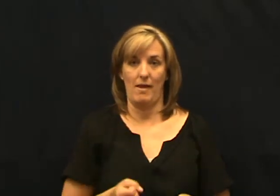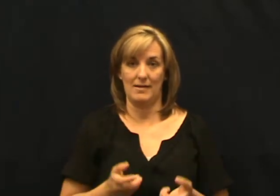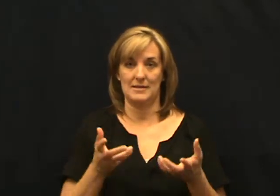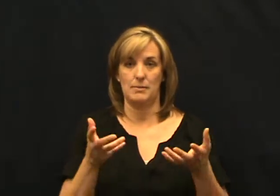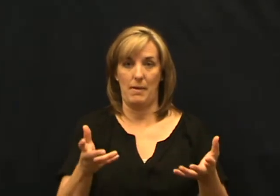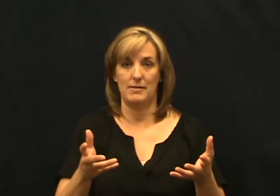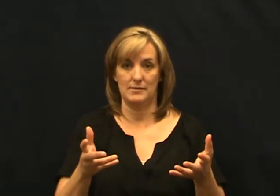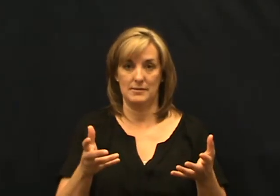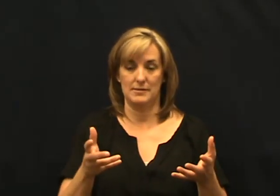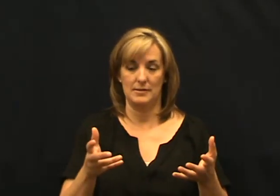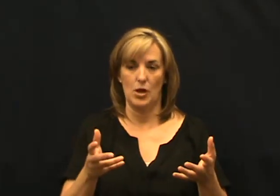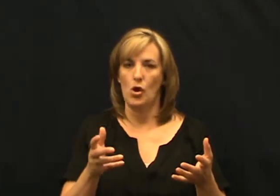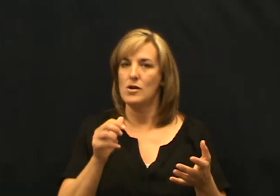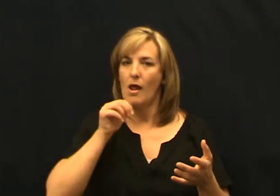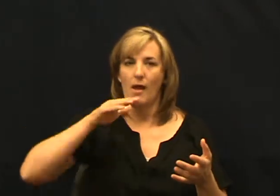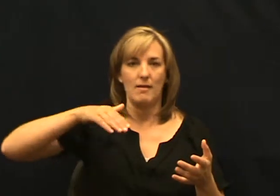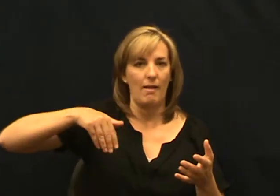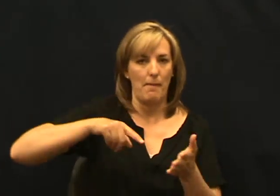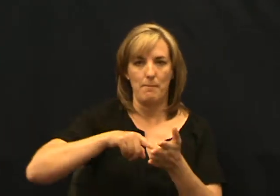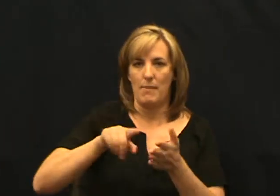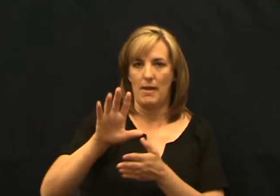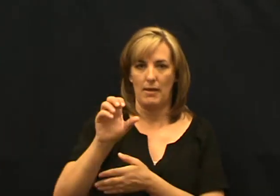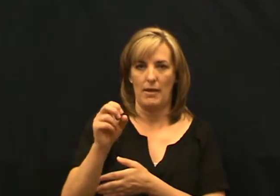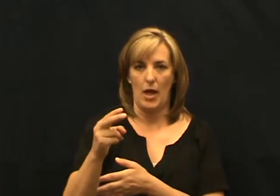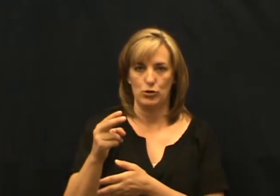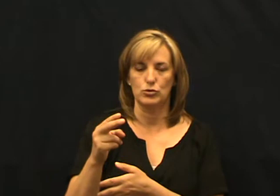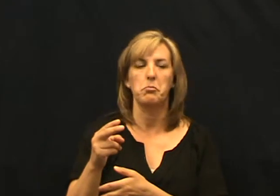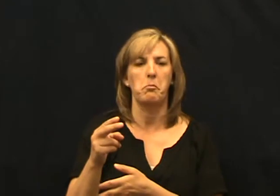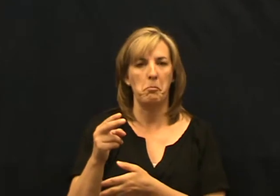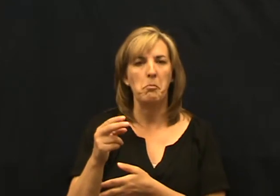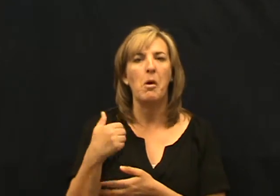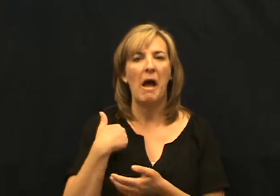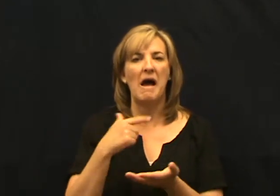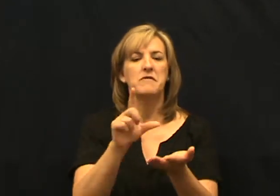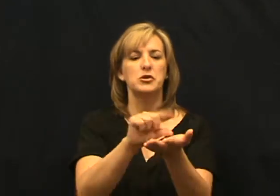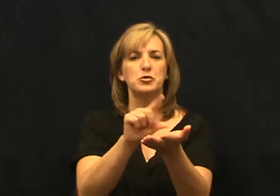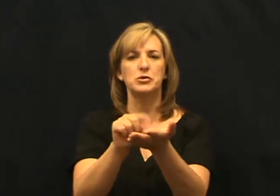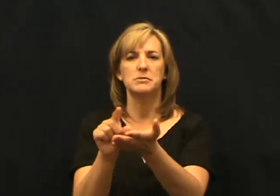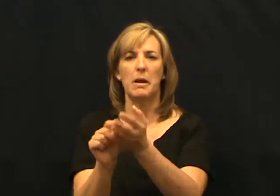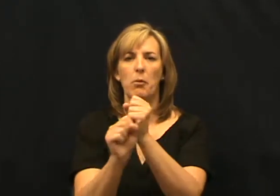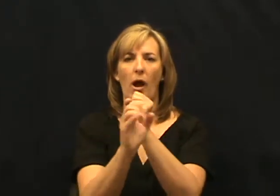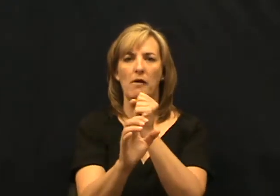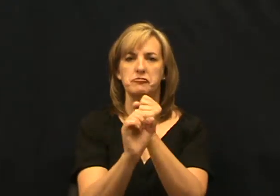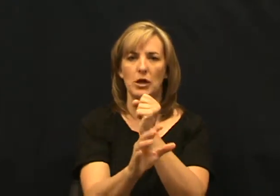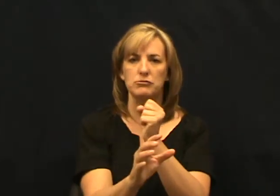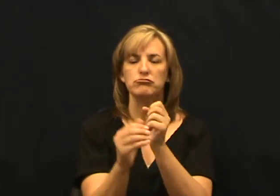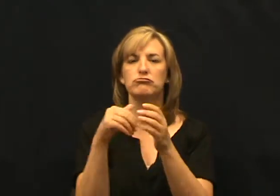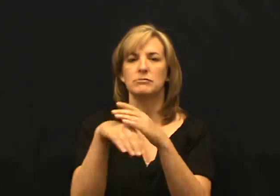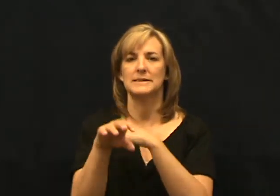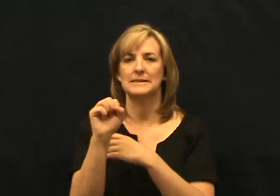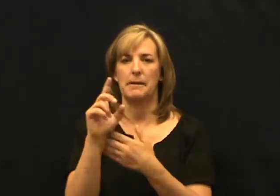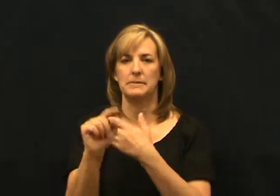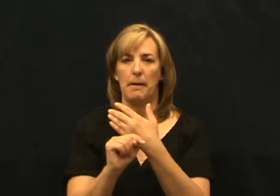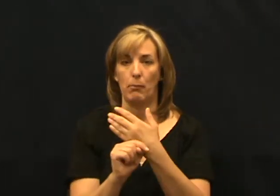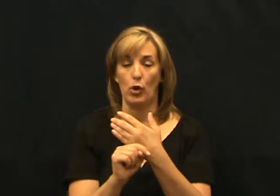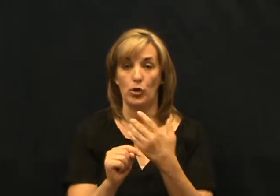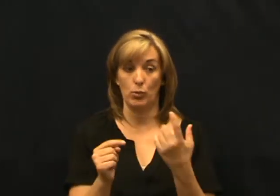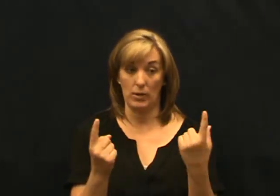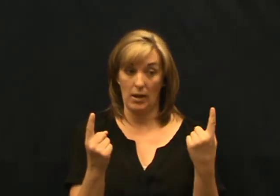for it yet. So we receive a bill for running a newspaper ad in September. Did we actually incur that expense? Yes, because the